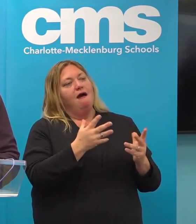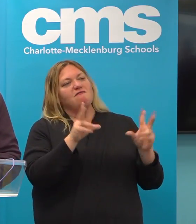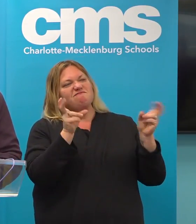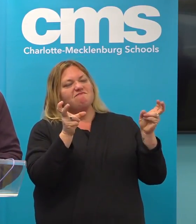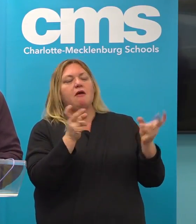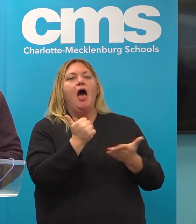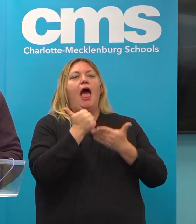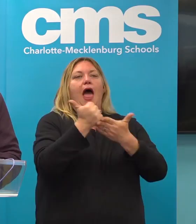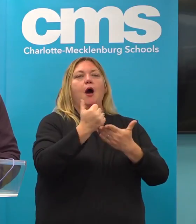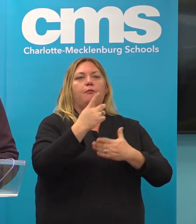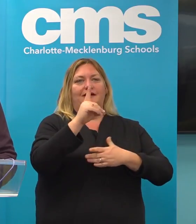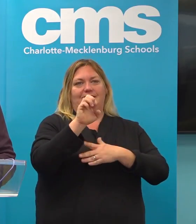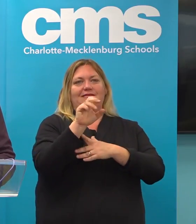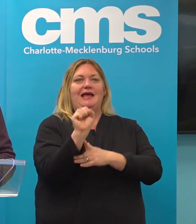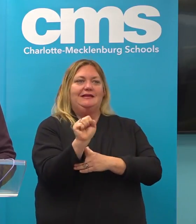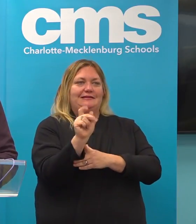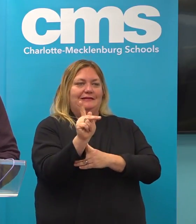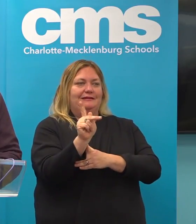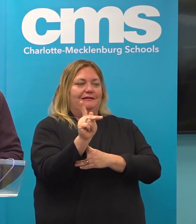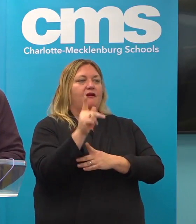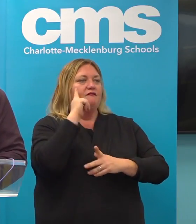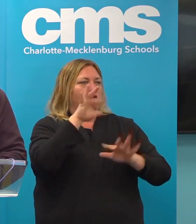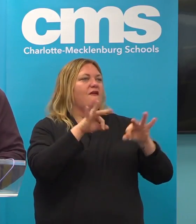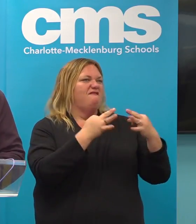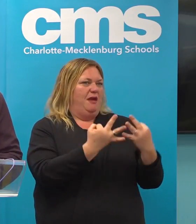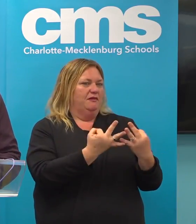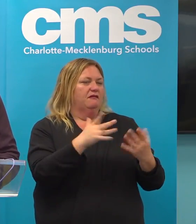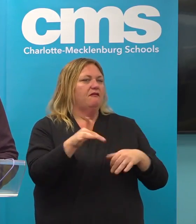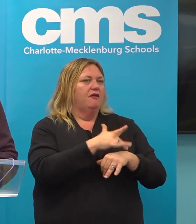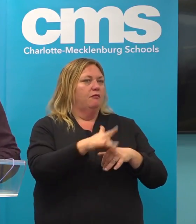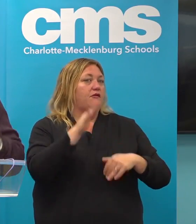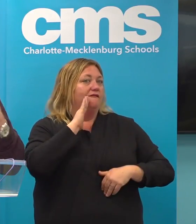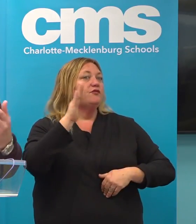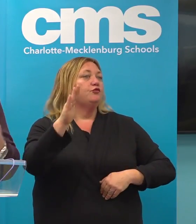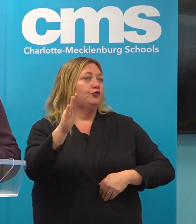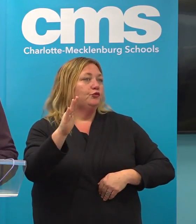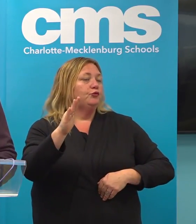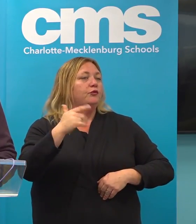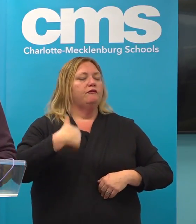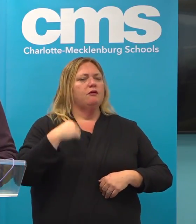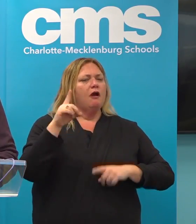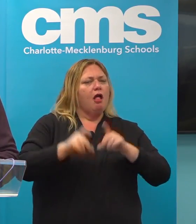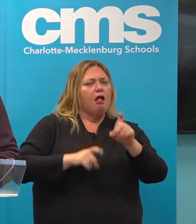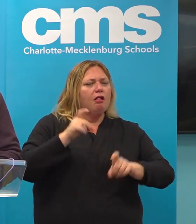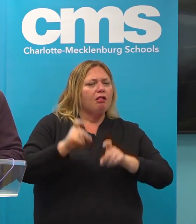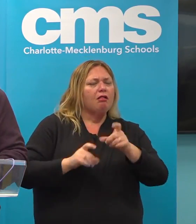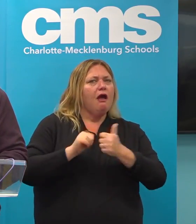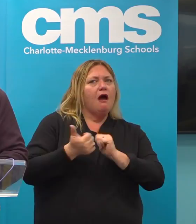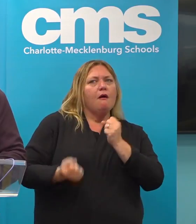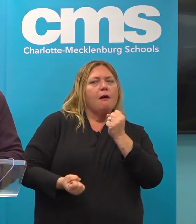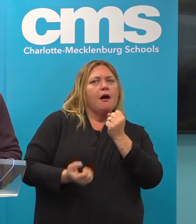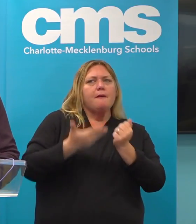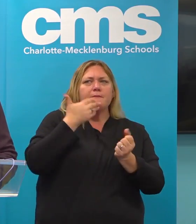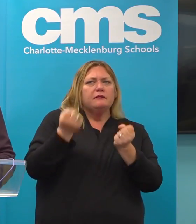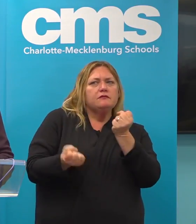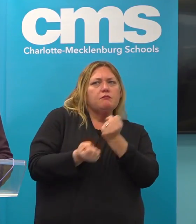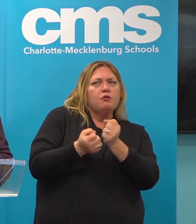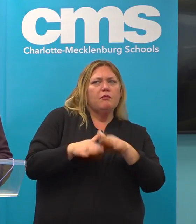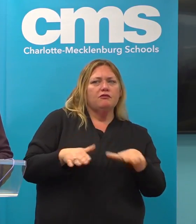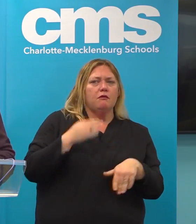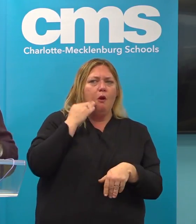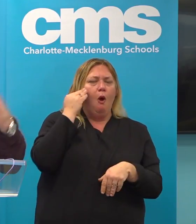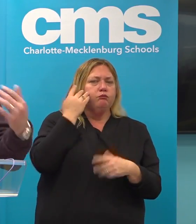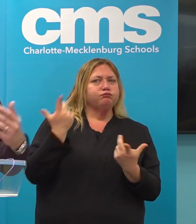for families that will be available in the very near future, that as you are having questions on how you can best support your children at